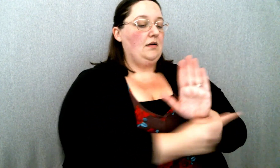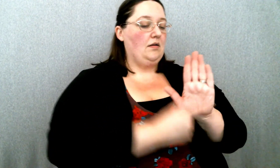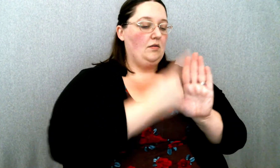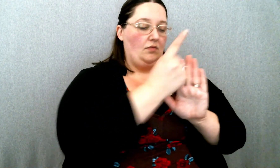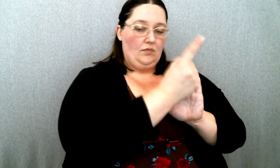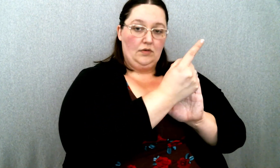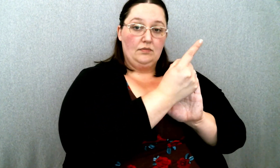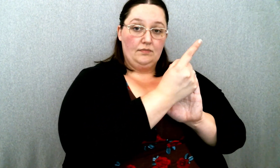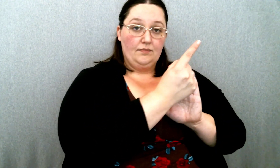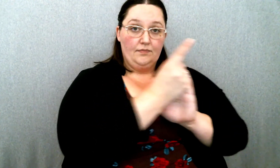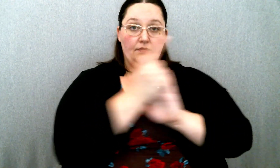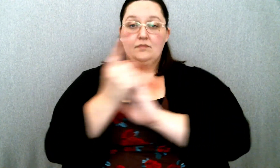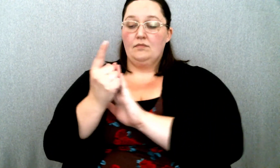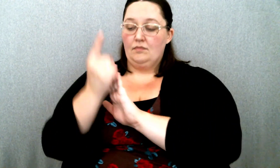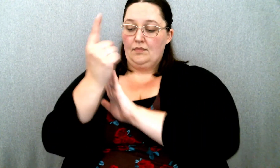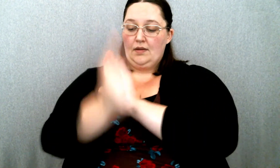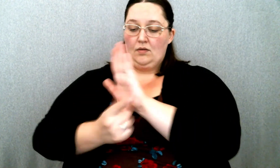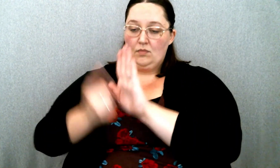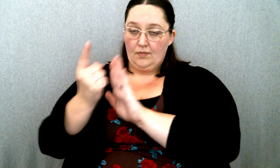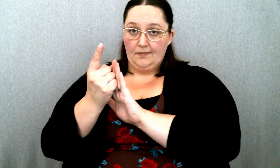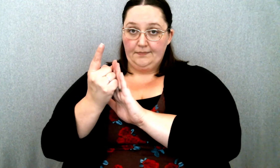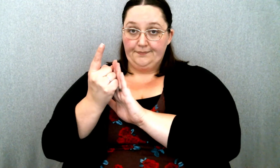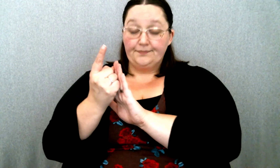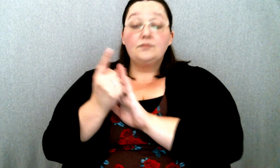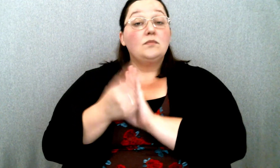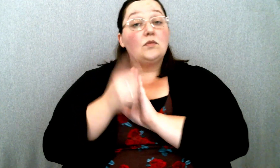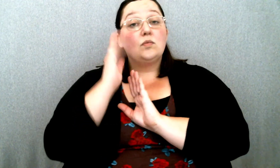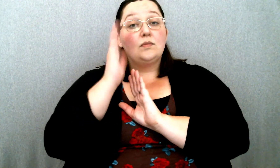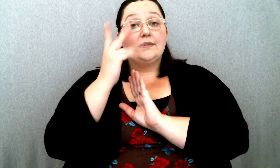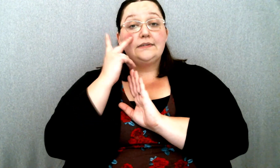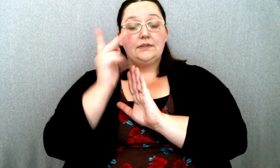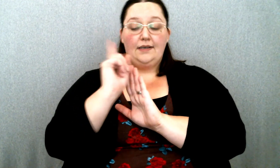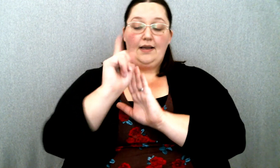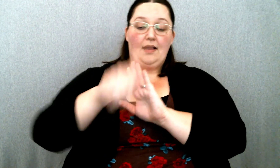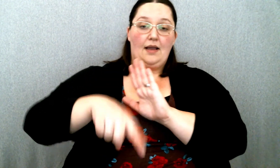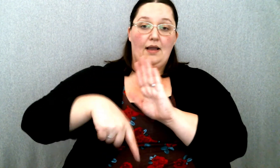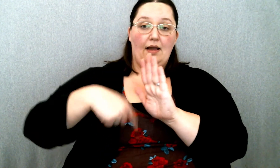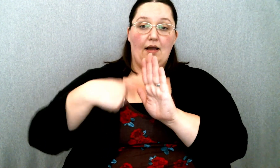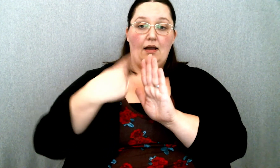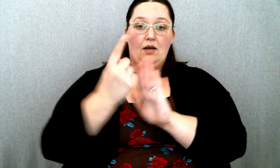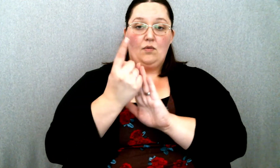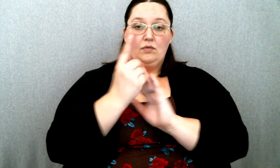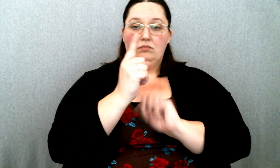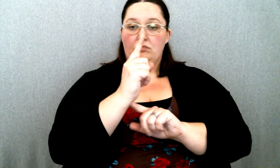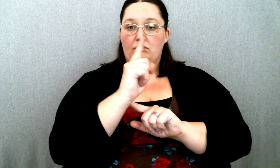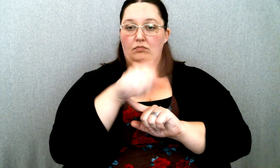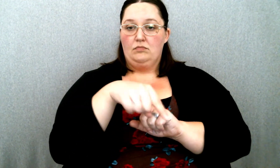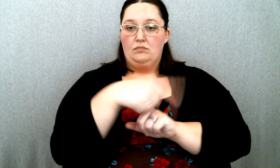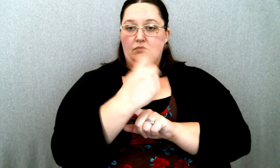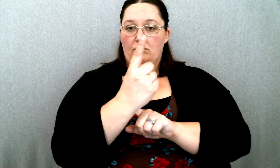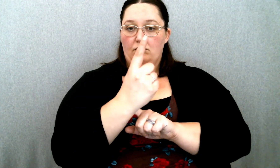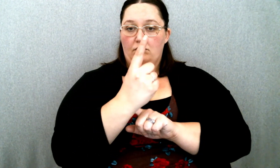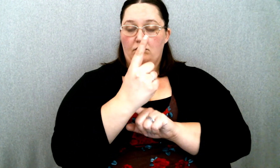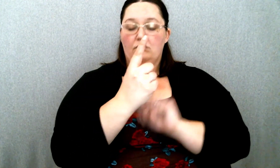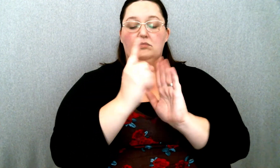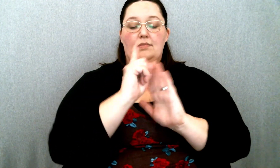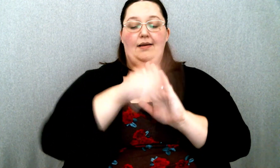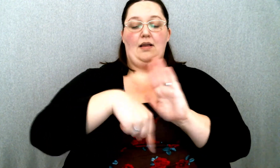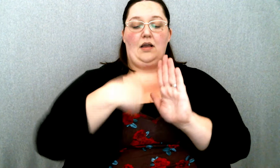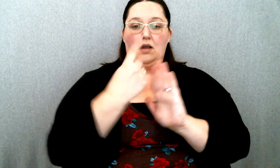circle around once. Hour. For your dominant hand, you will see some people twist their wrist.